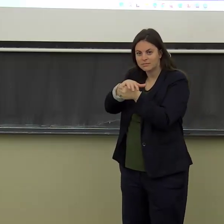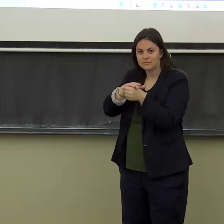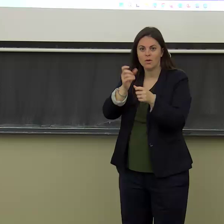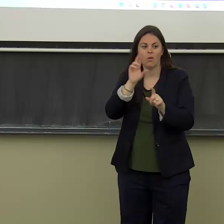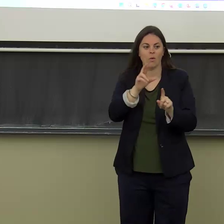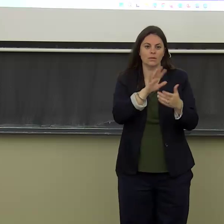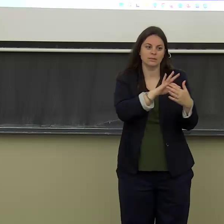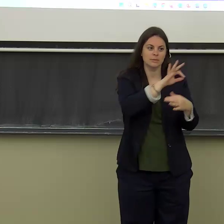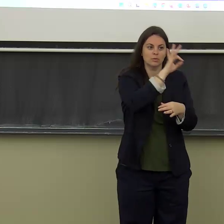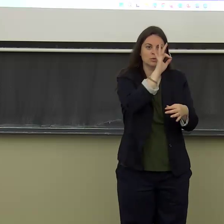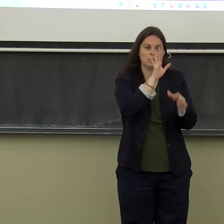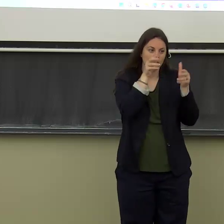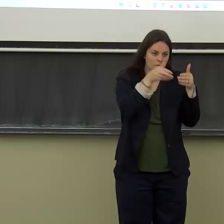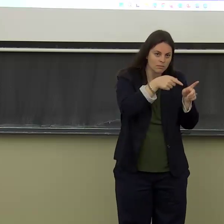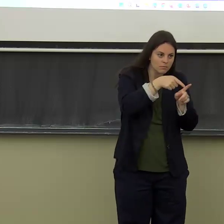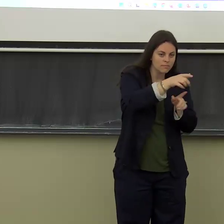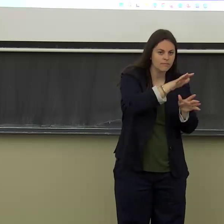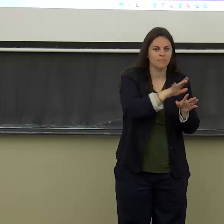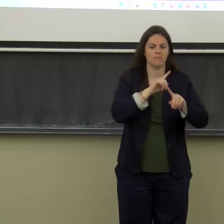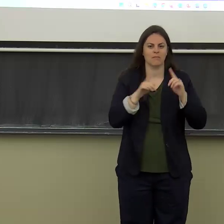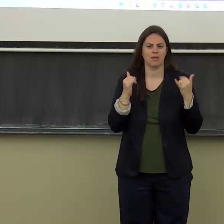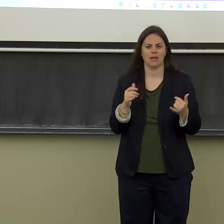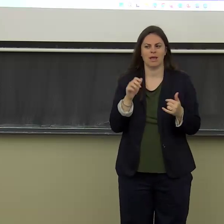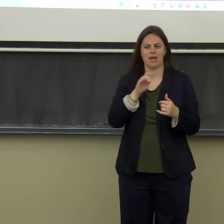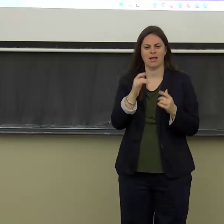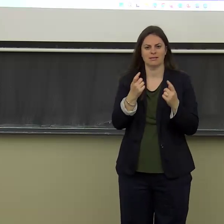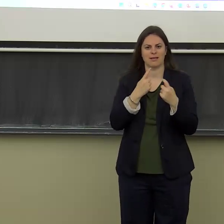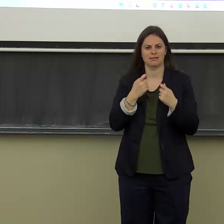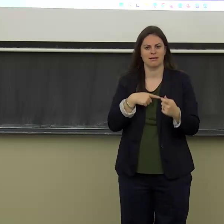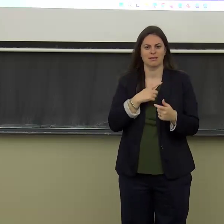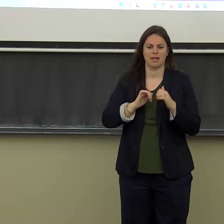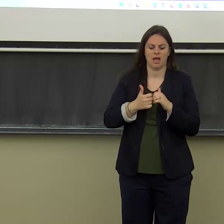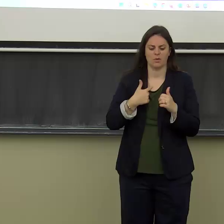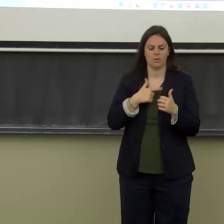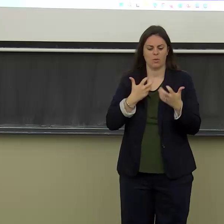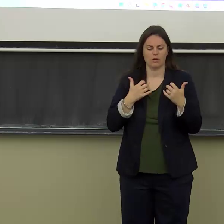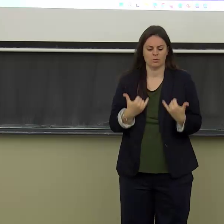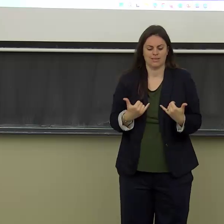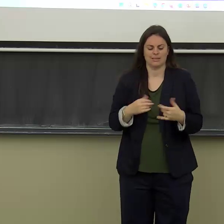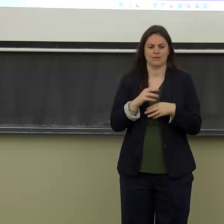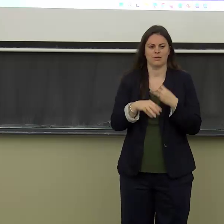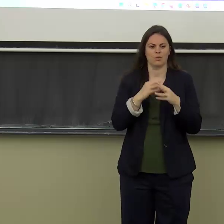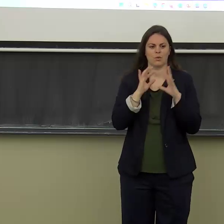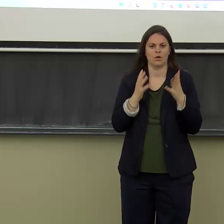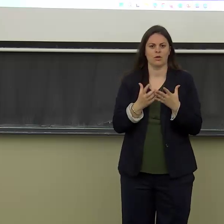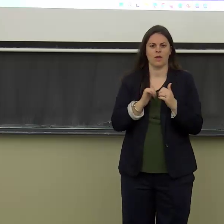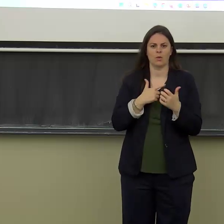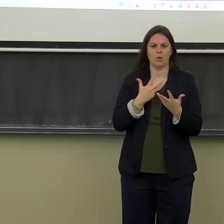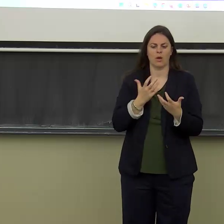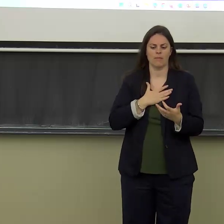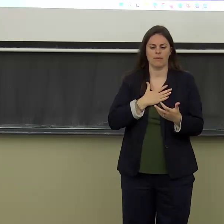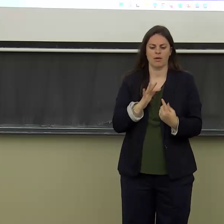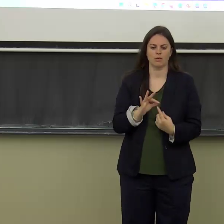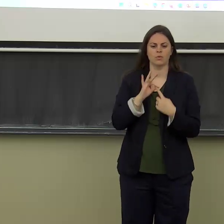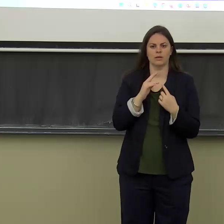like what do I want? How do I want to exist in the world? How do I want my unique voice to be heard, or how do I make sure I'm not